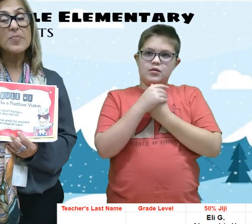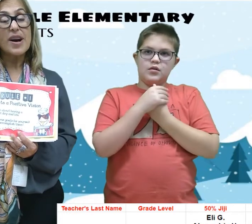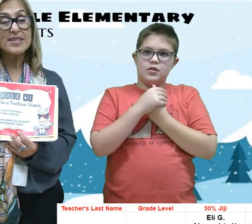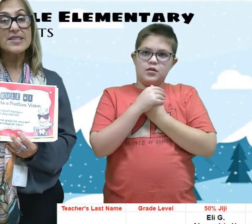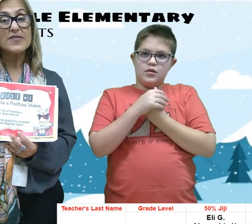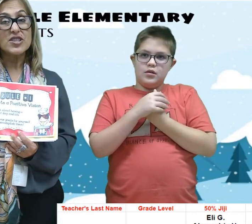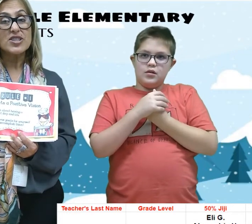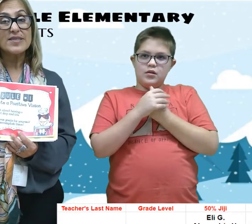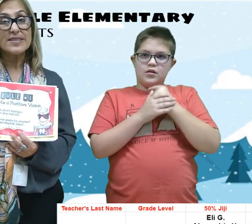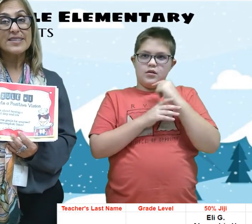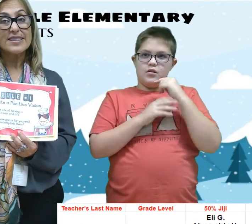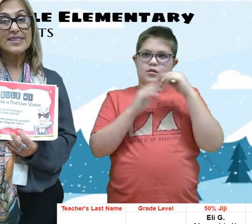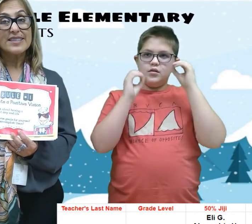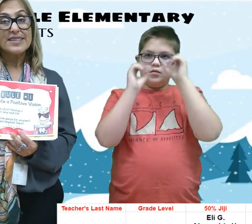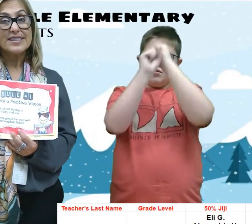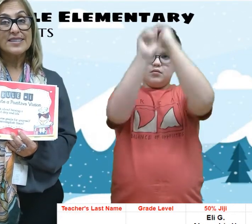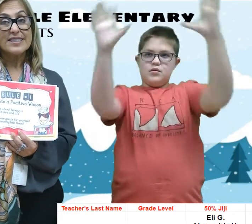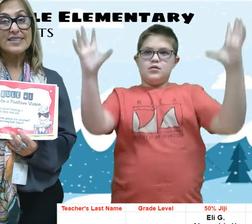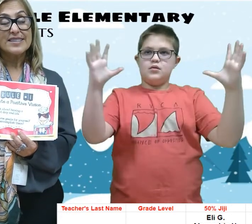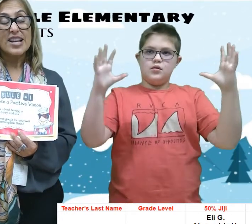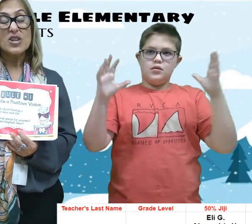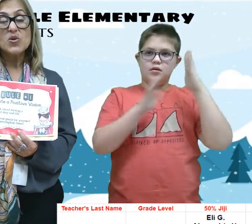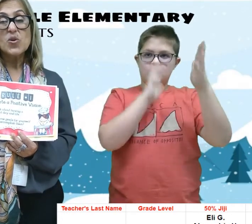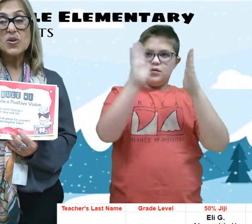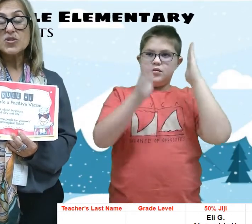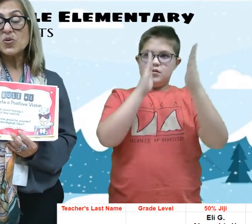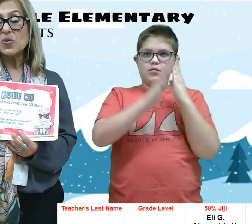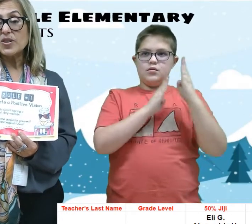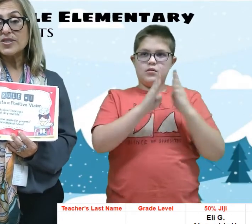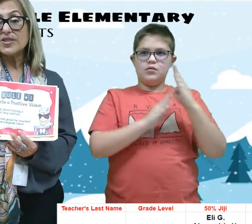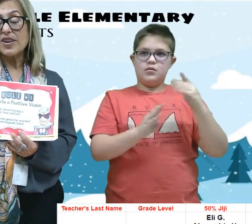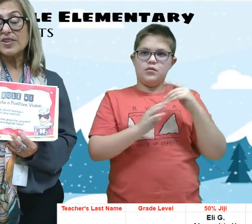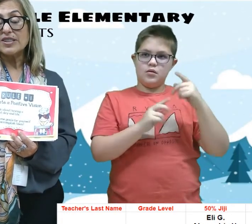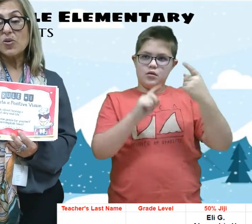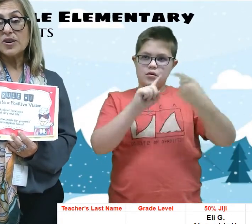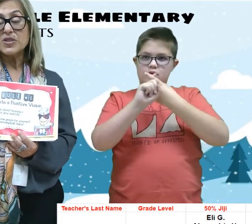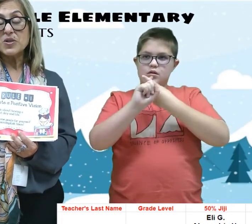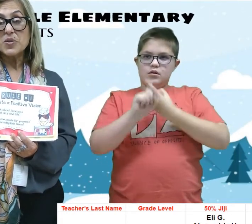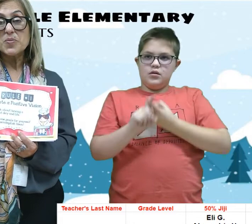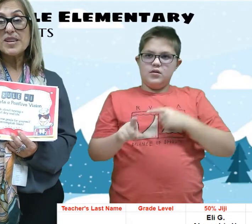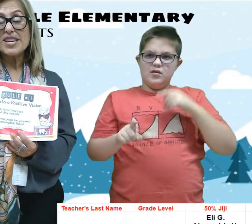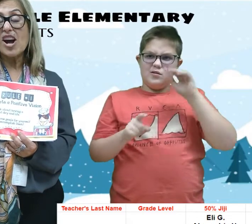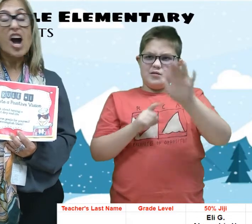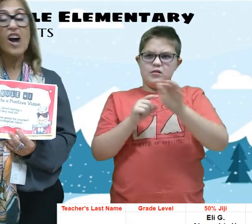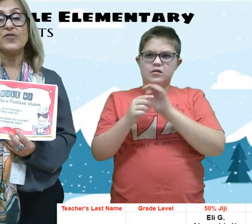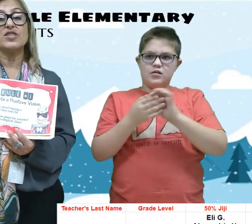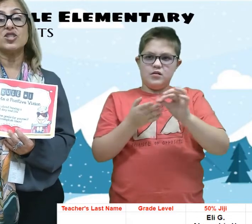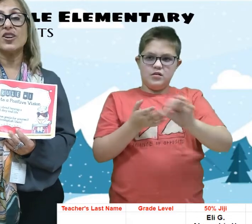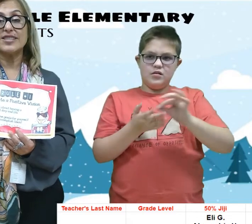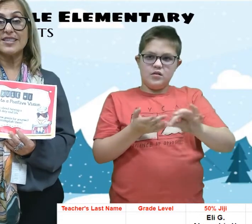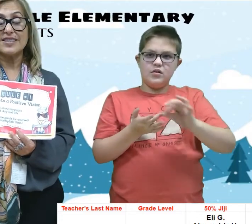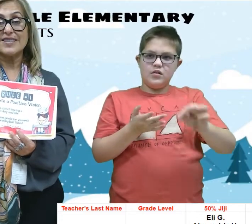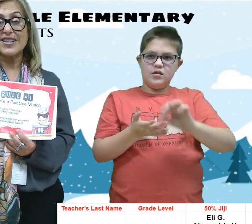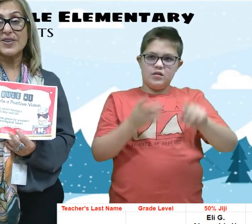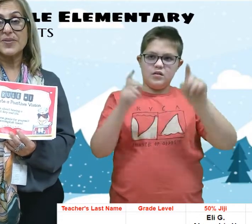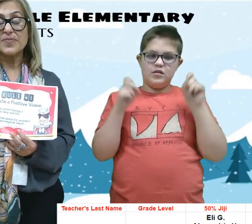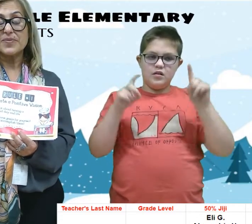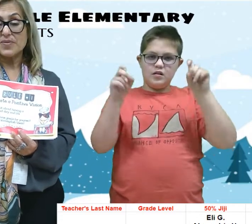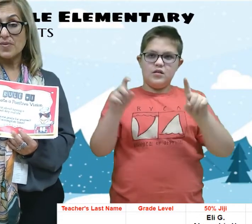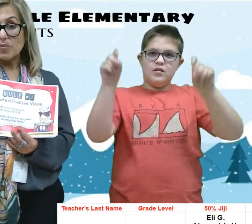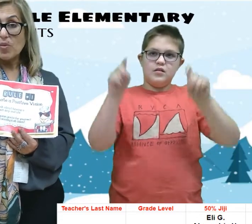create the positive vision that your scores are going to be off the charts this